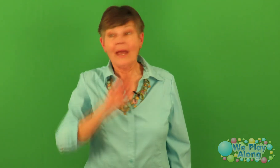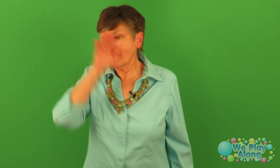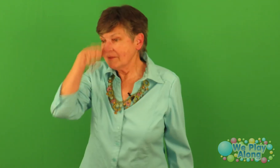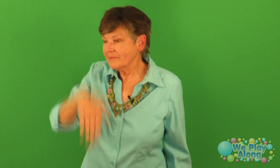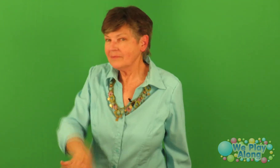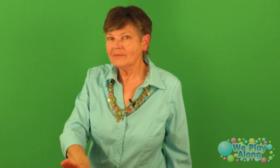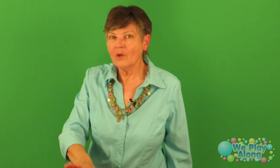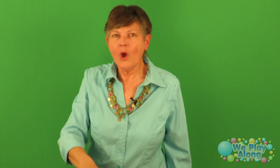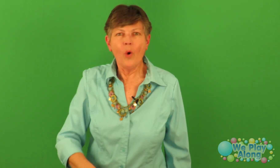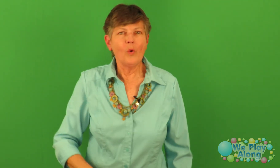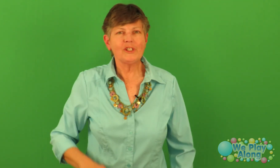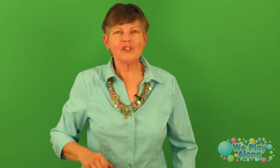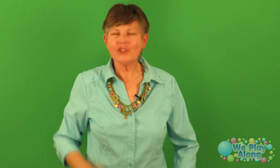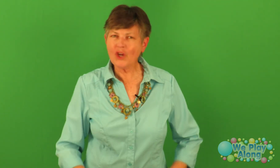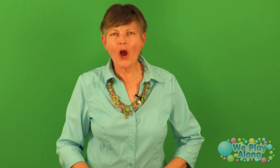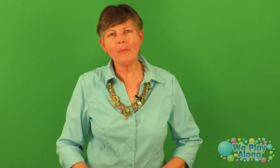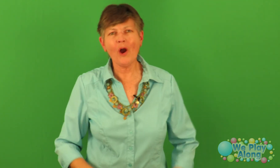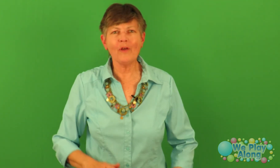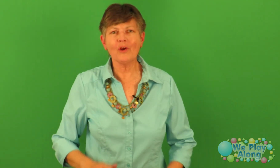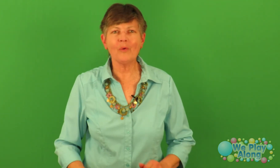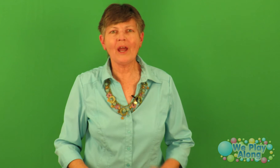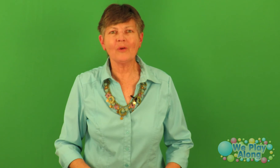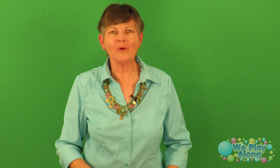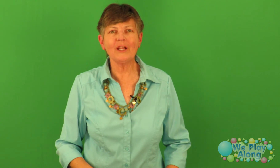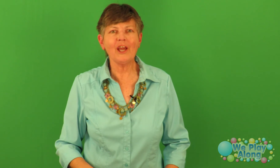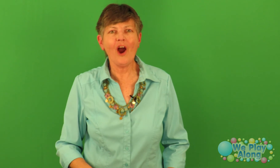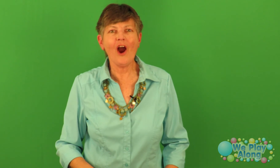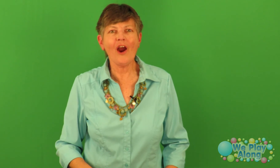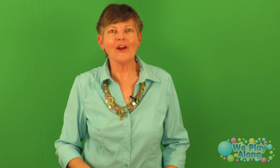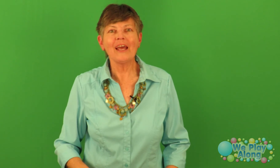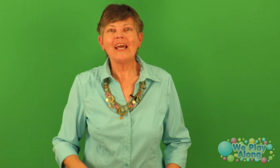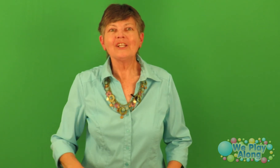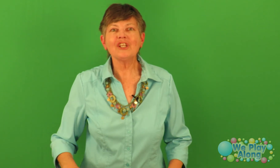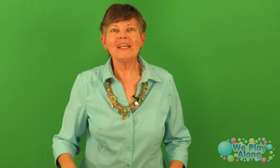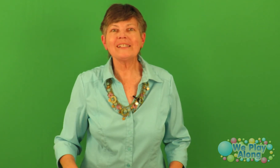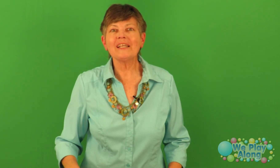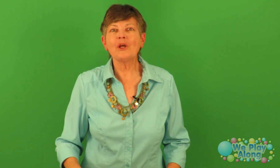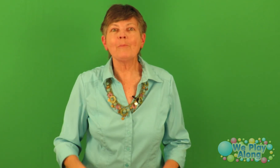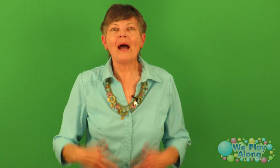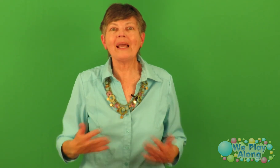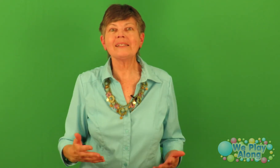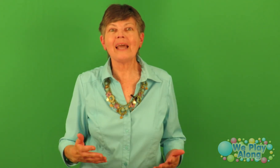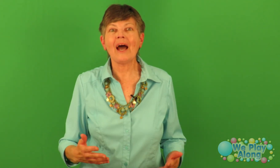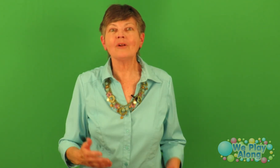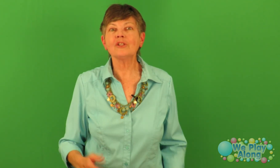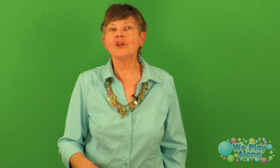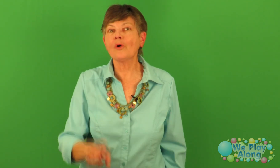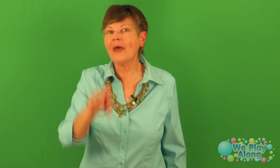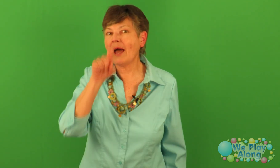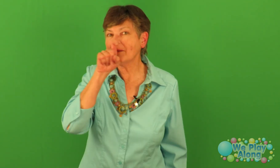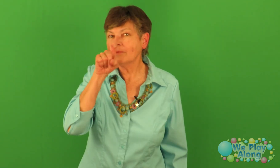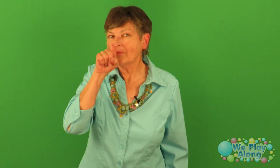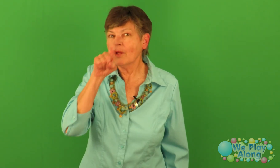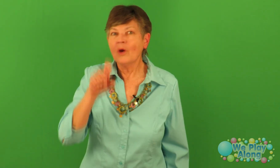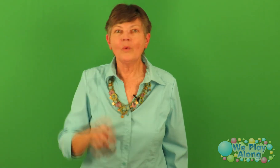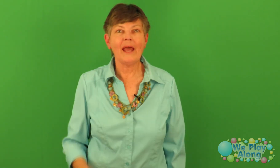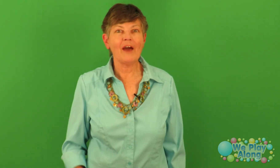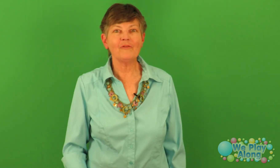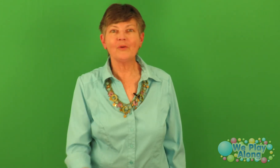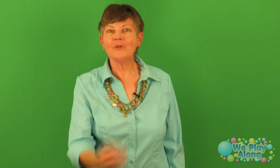and would stomp on the ground really hard, chasing the mice out so that would have food